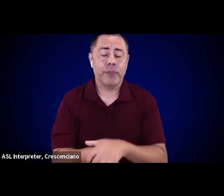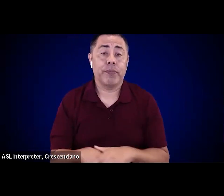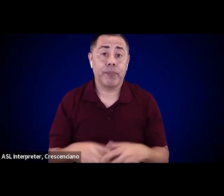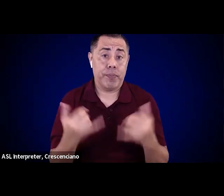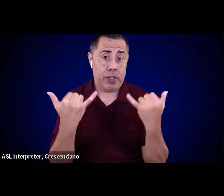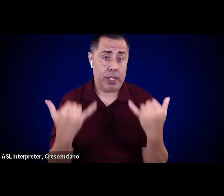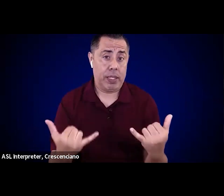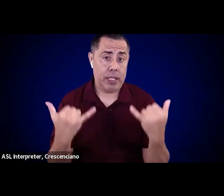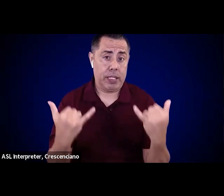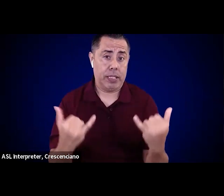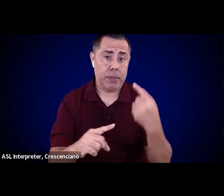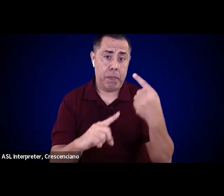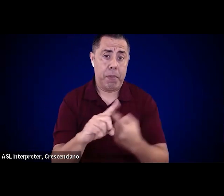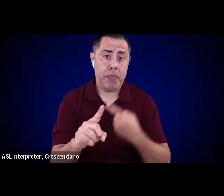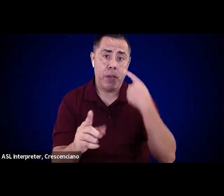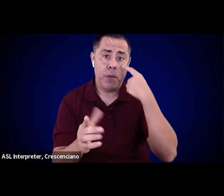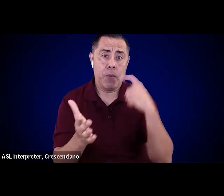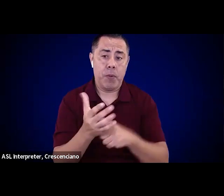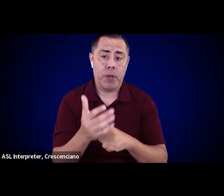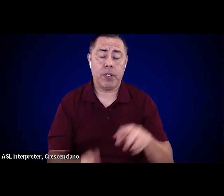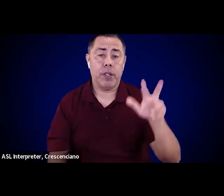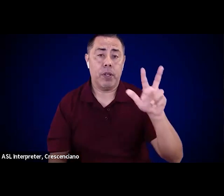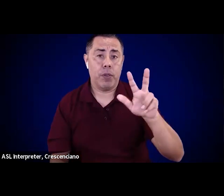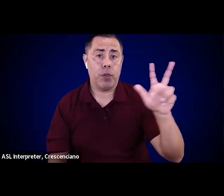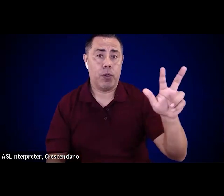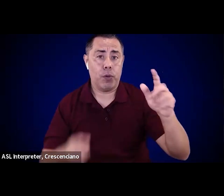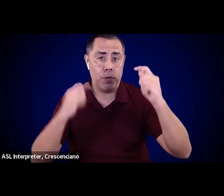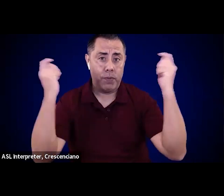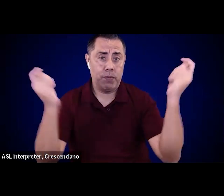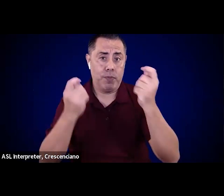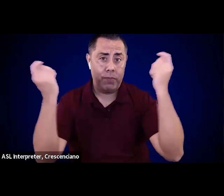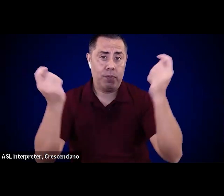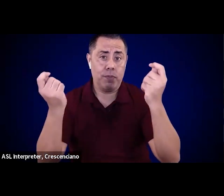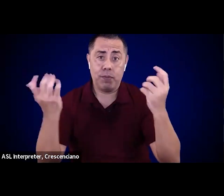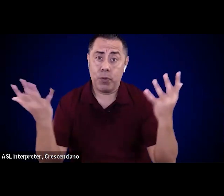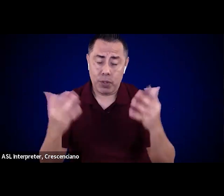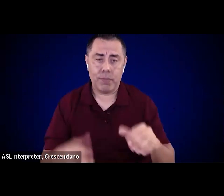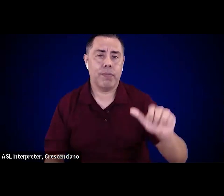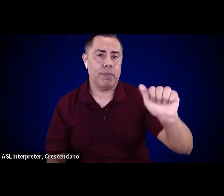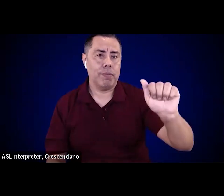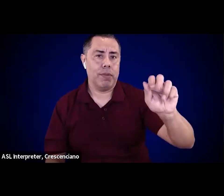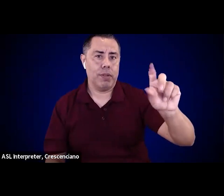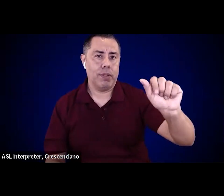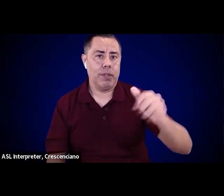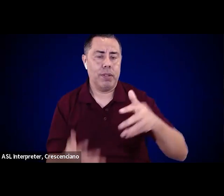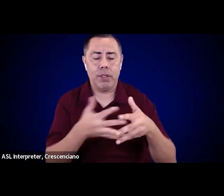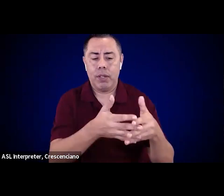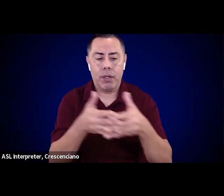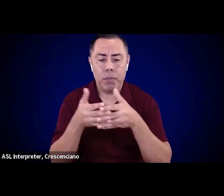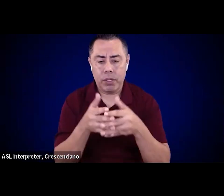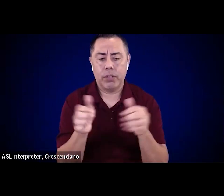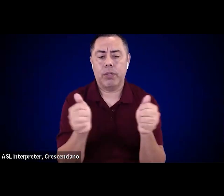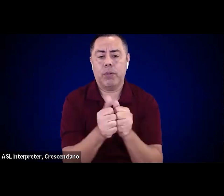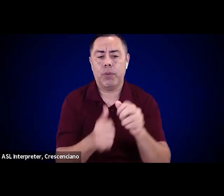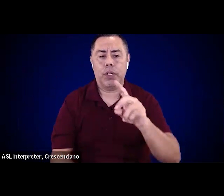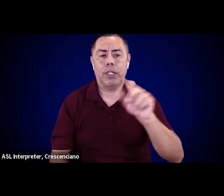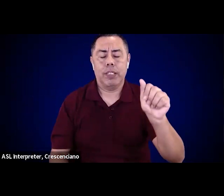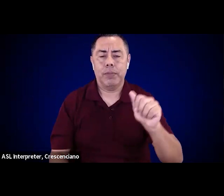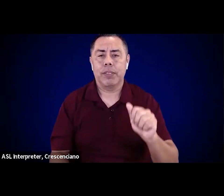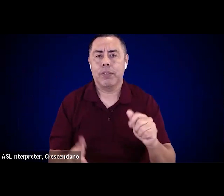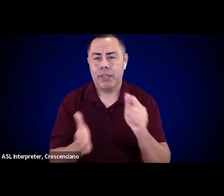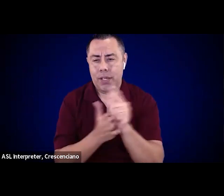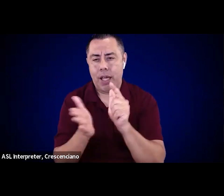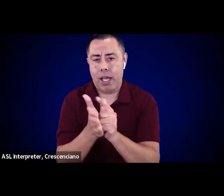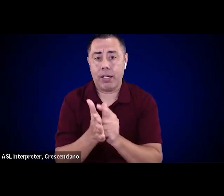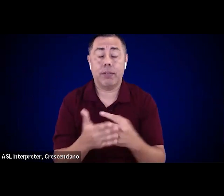the 33rd anniversary of the enactment of the Americans with Disabilities Act. Now, I was born in 1969, and